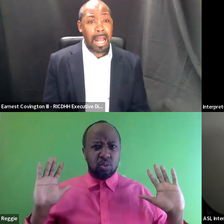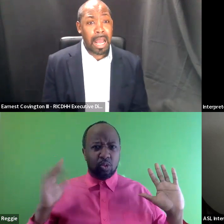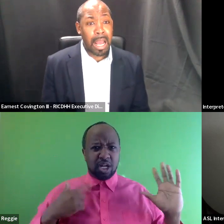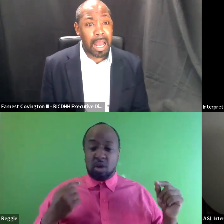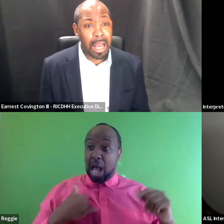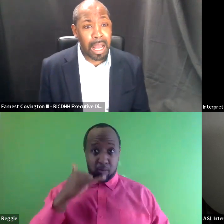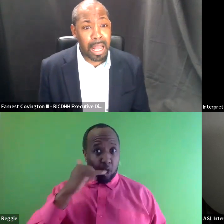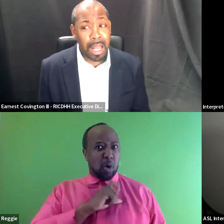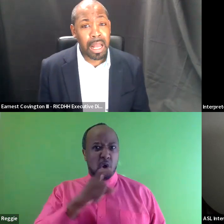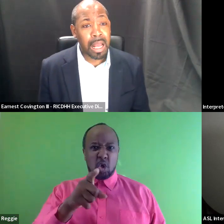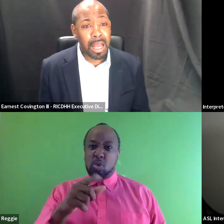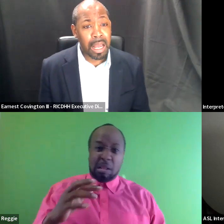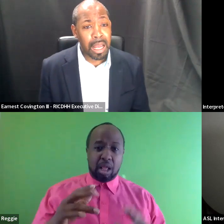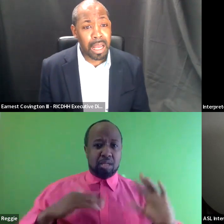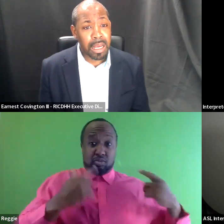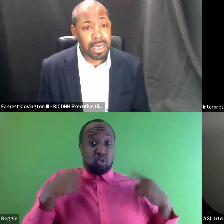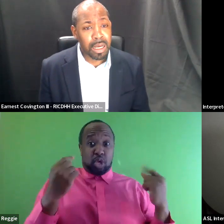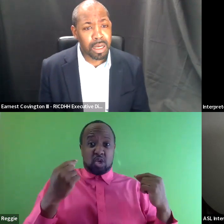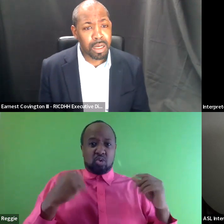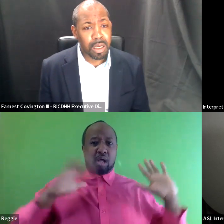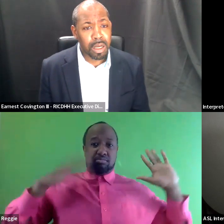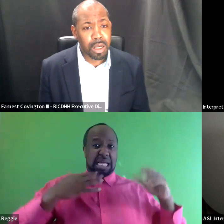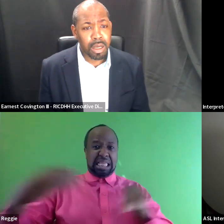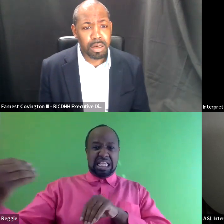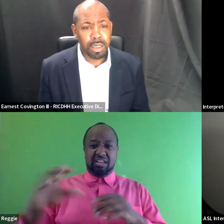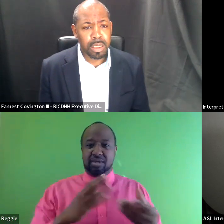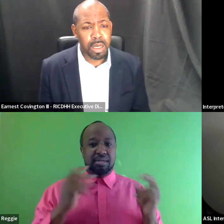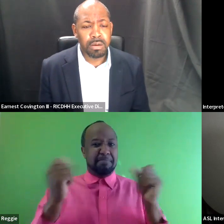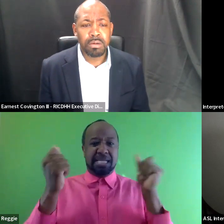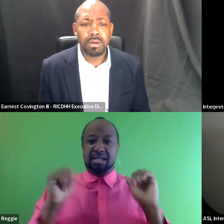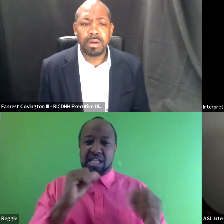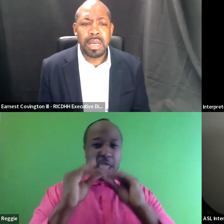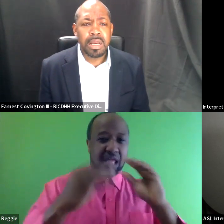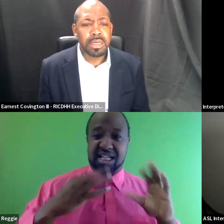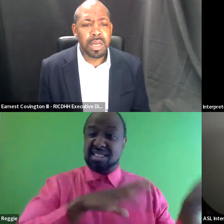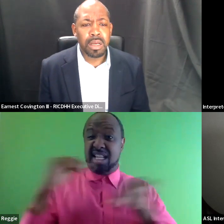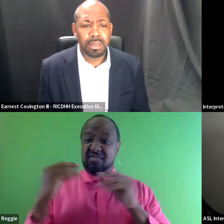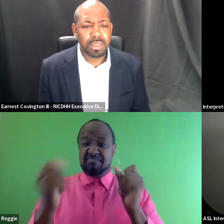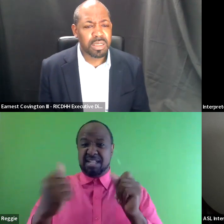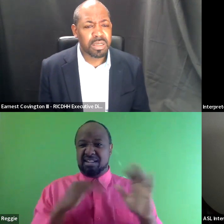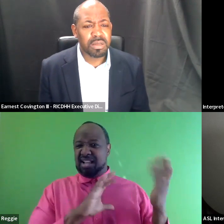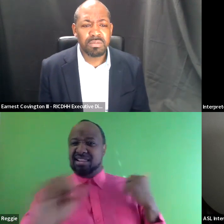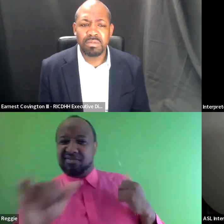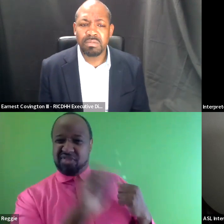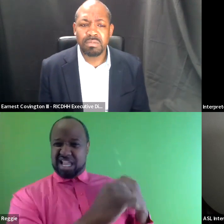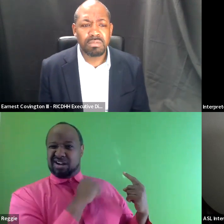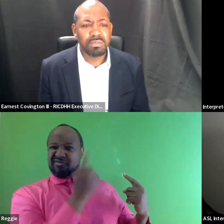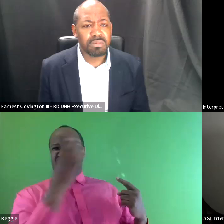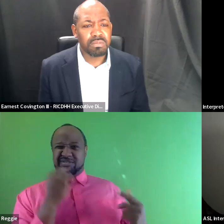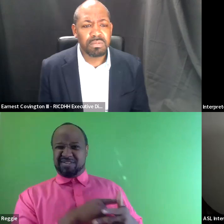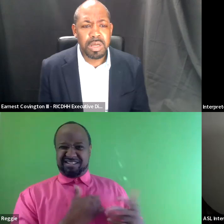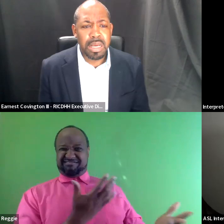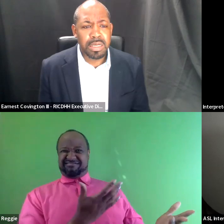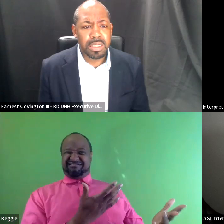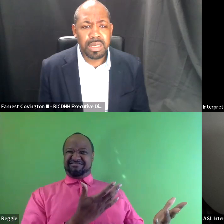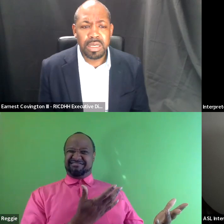you." And I was stunned. So I just left. I just immediately left. I didn't want to get into